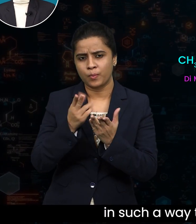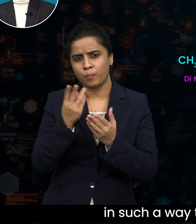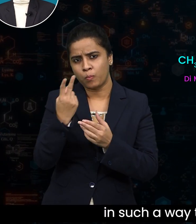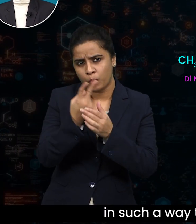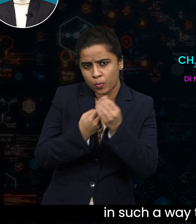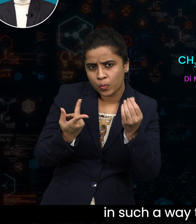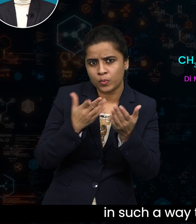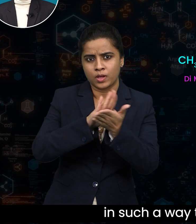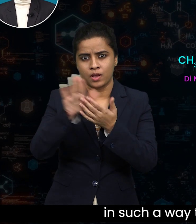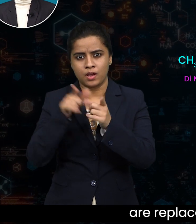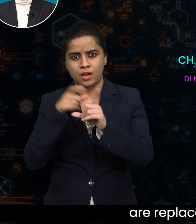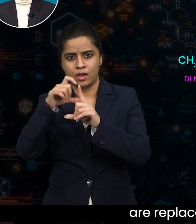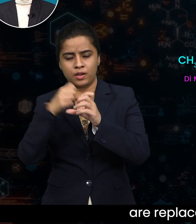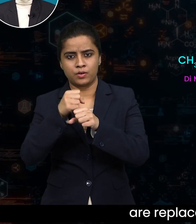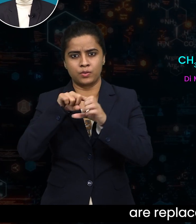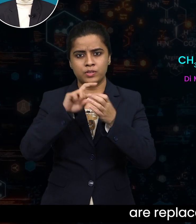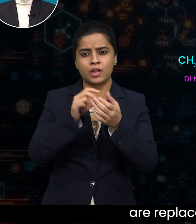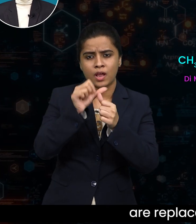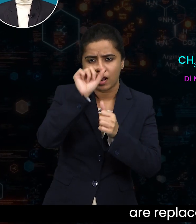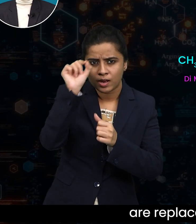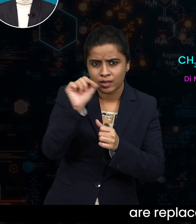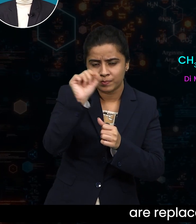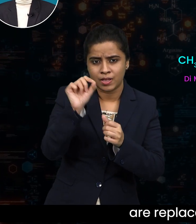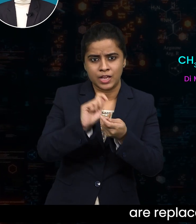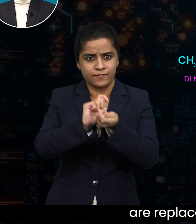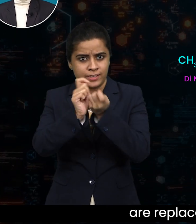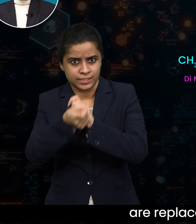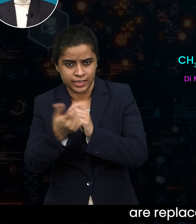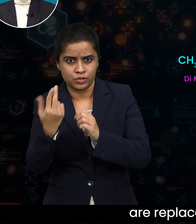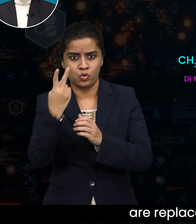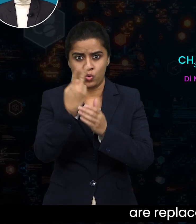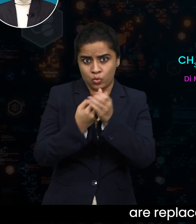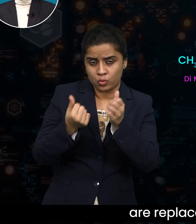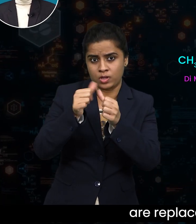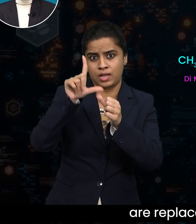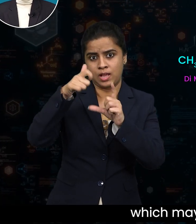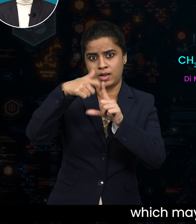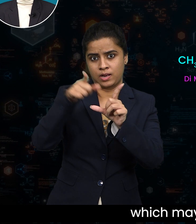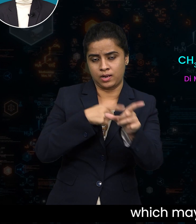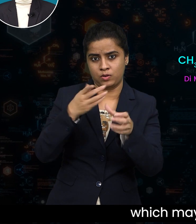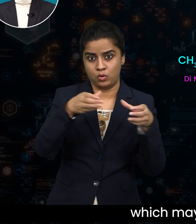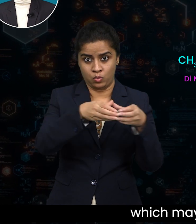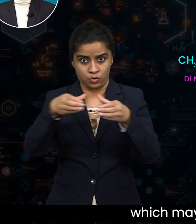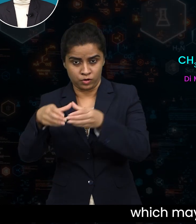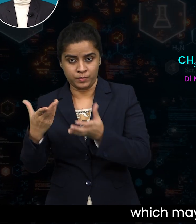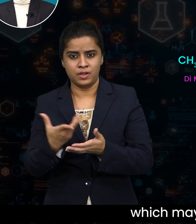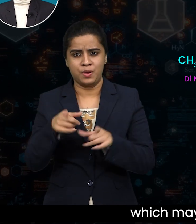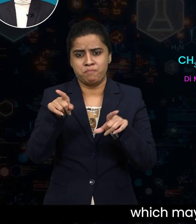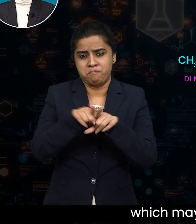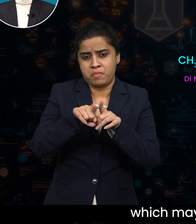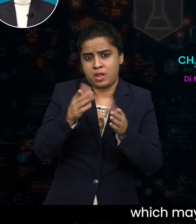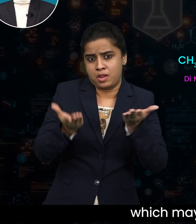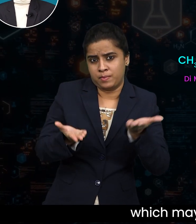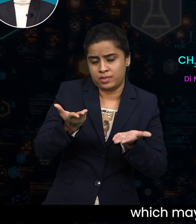both hydrogen atoms are replaced by two alkyl groups which may be same